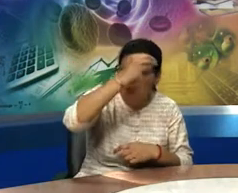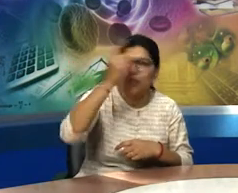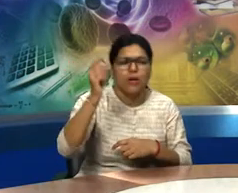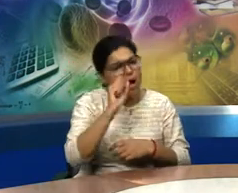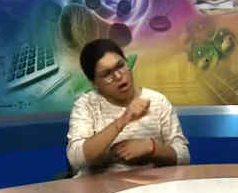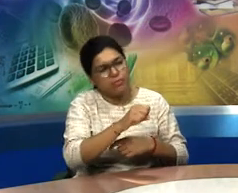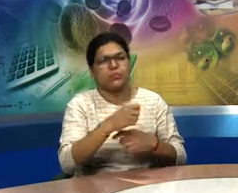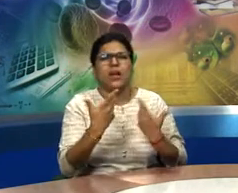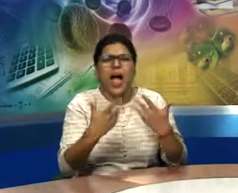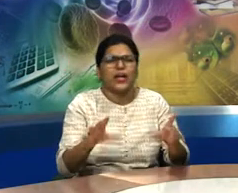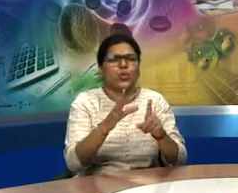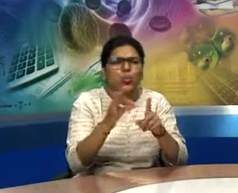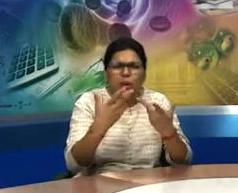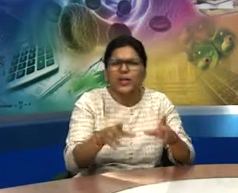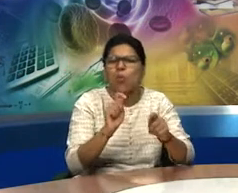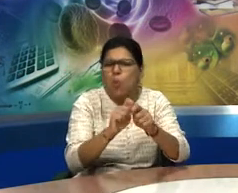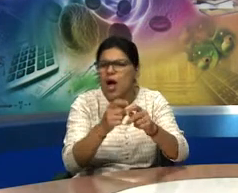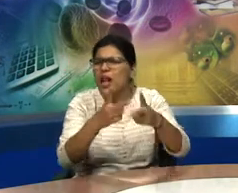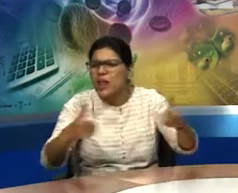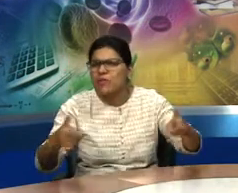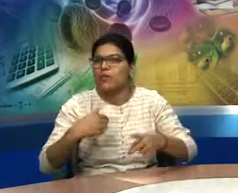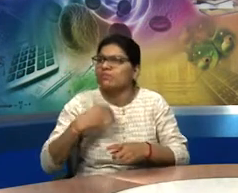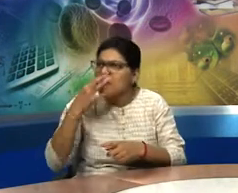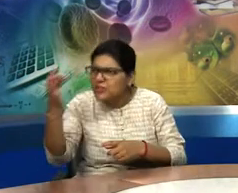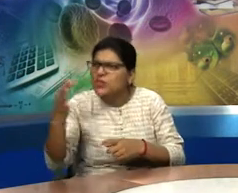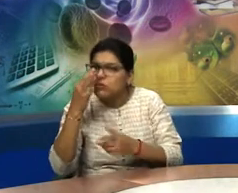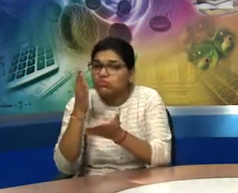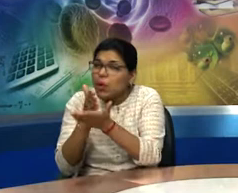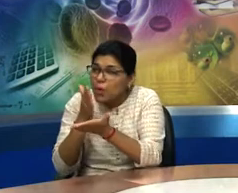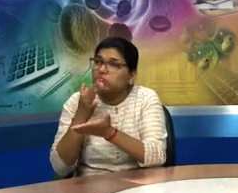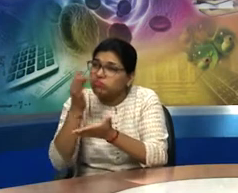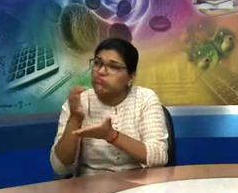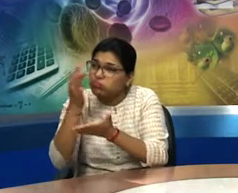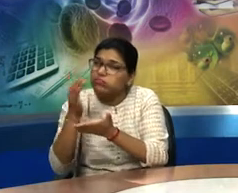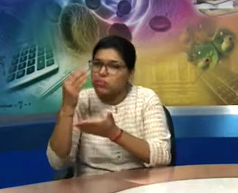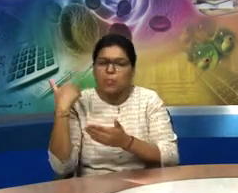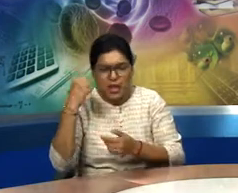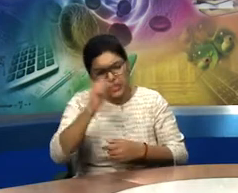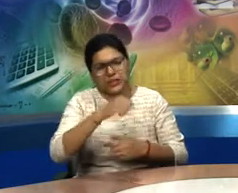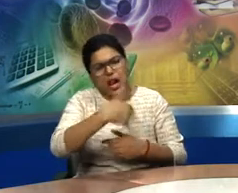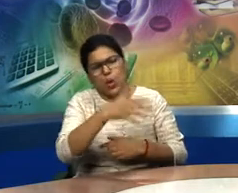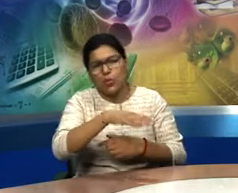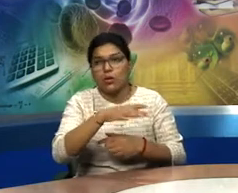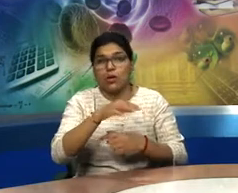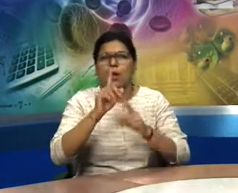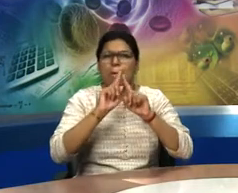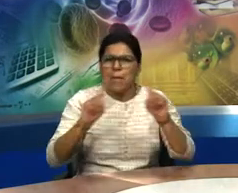because they were young and elders must be aware of the things they are doing. So, every time they have to